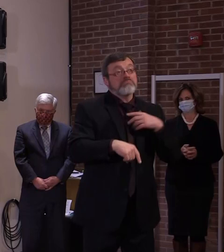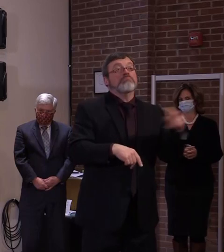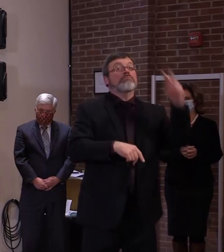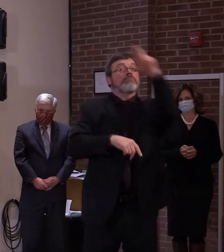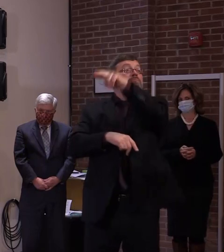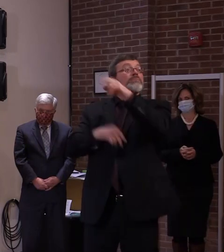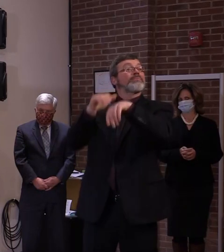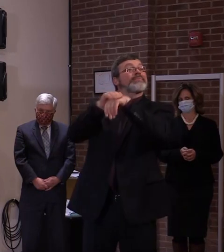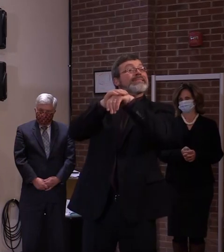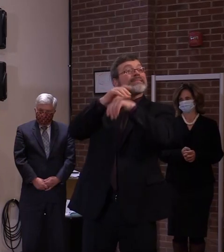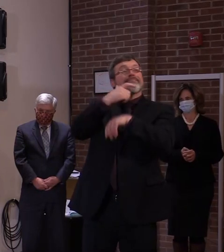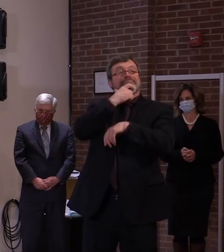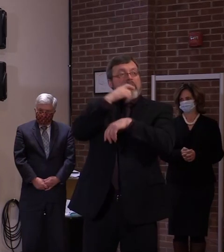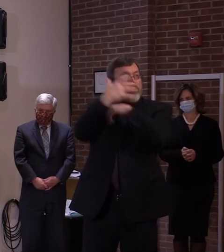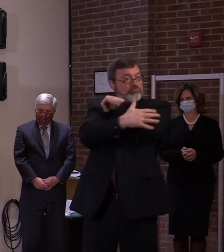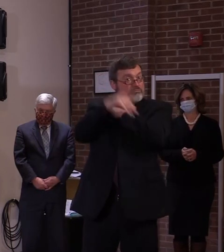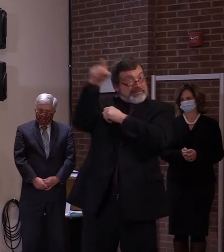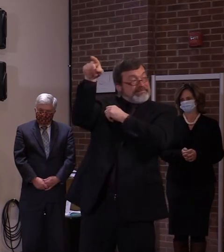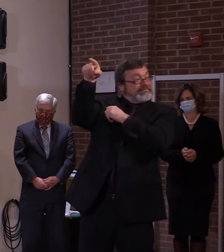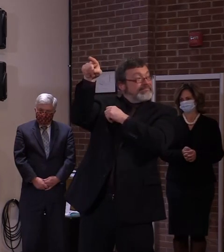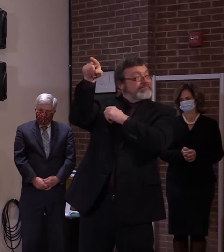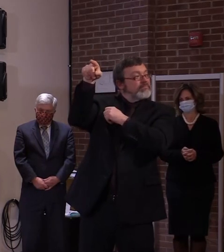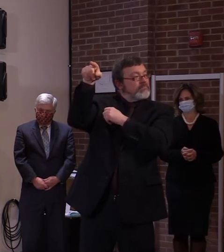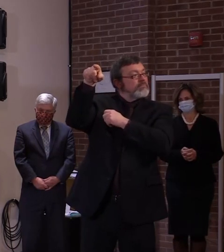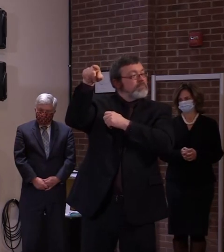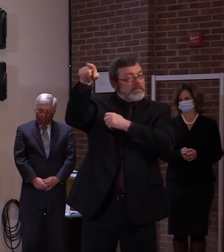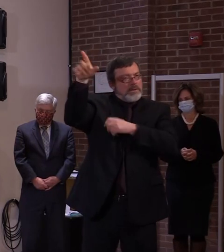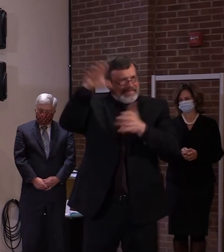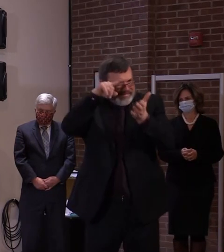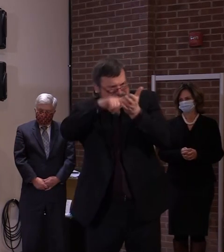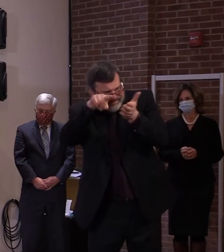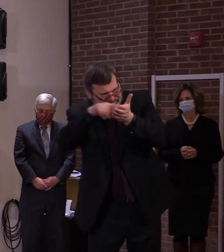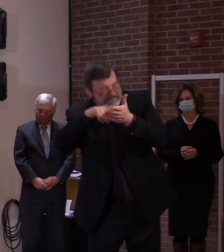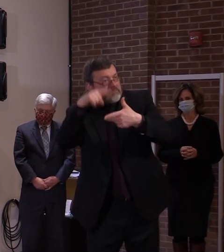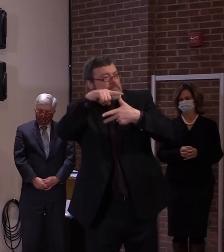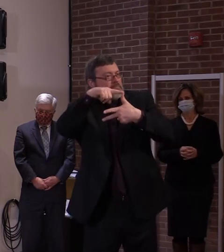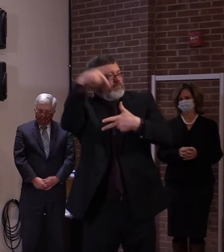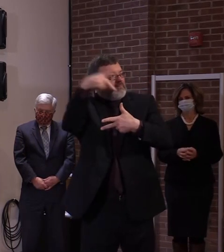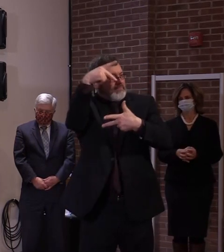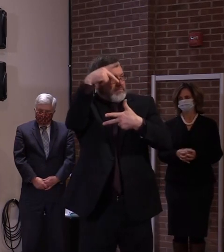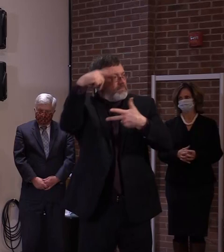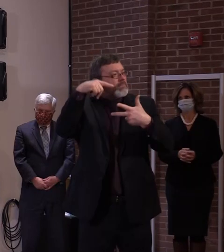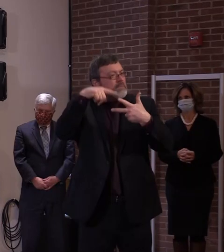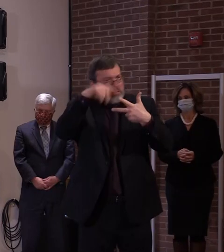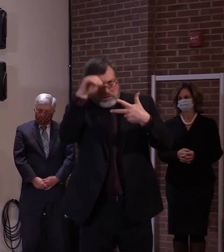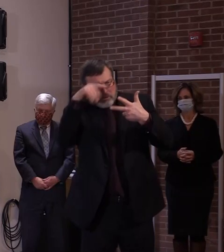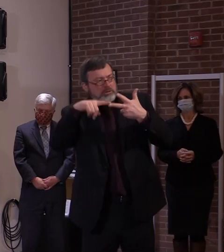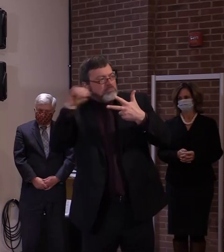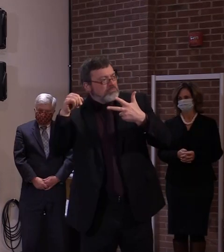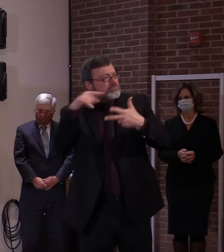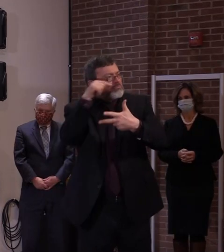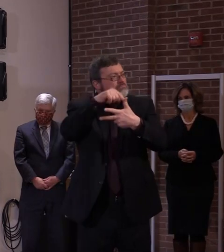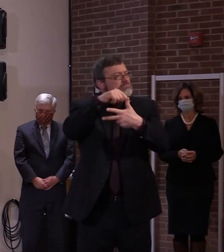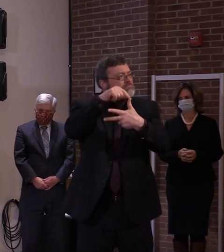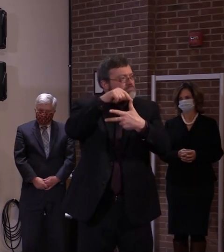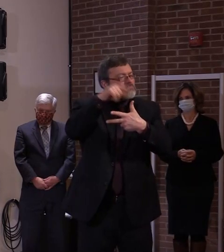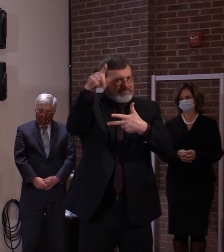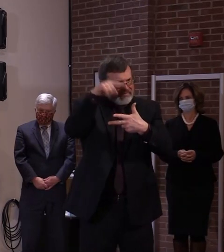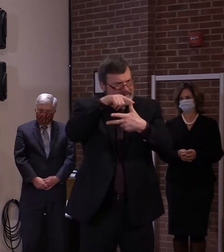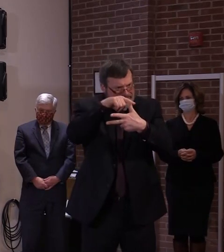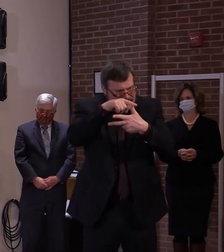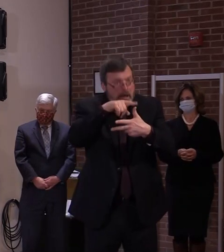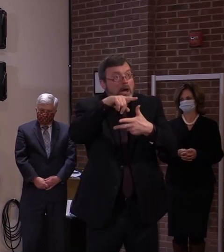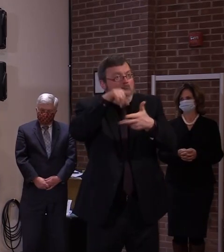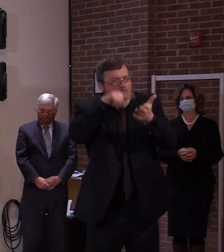vaccine, that while protection against infection alone after two doses is not as good for Omicron as it was for